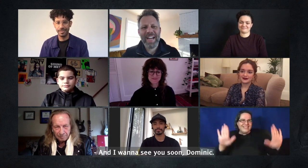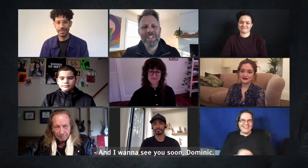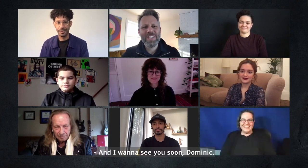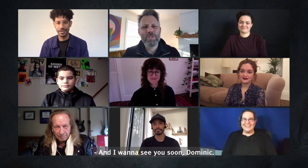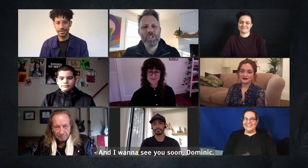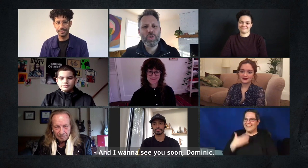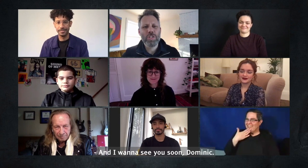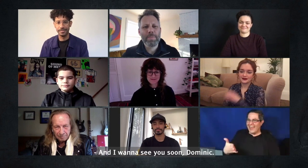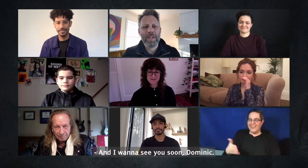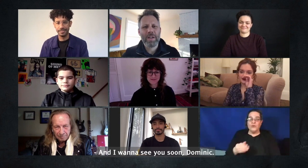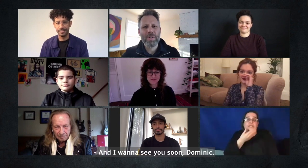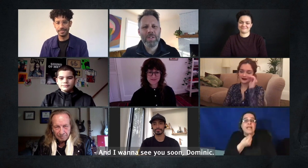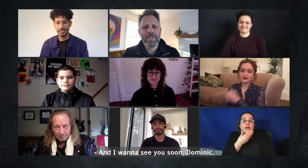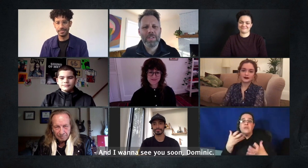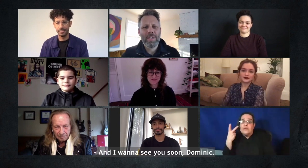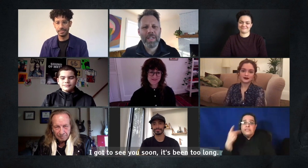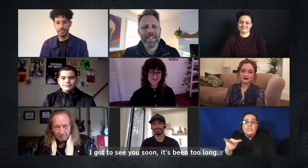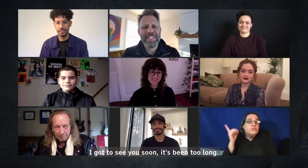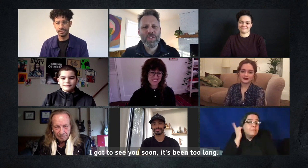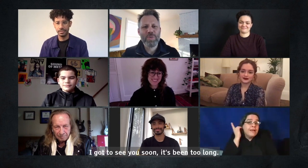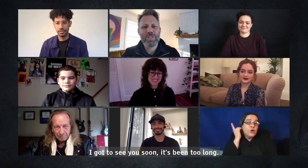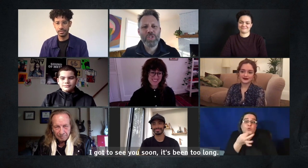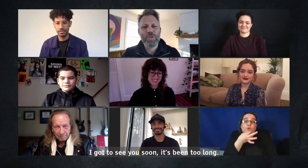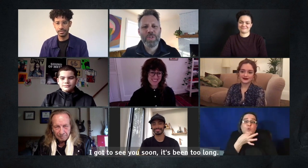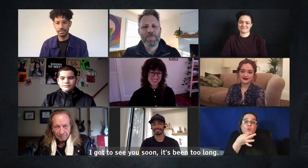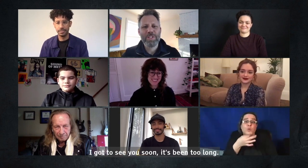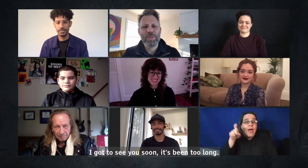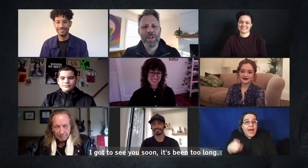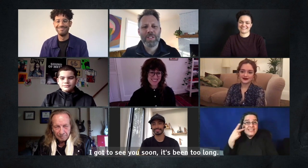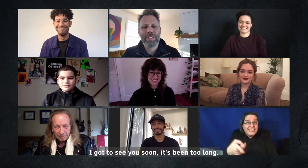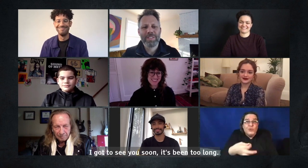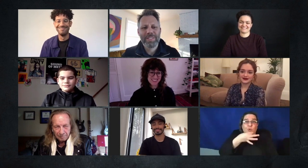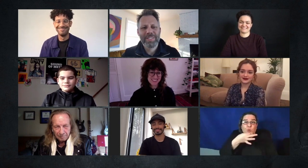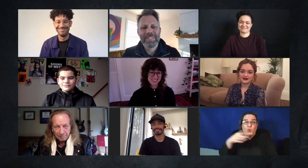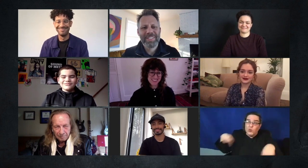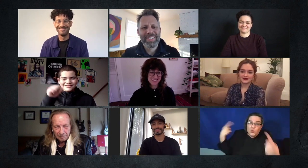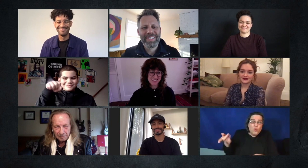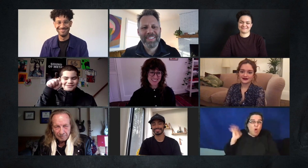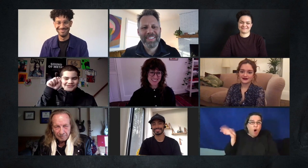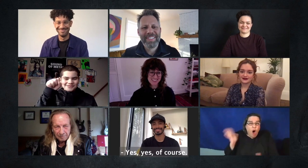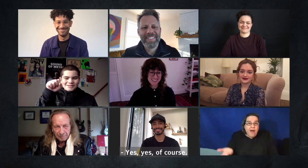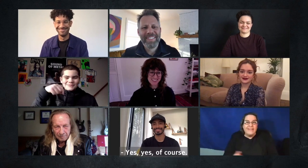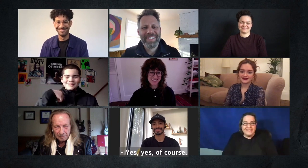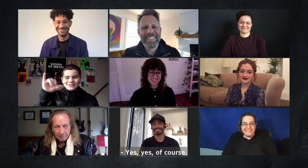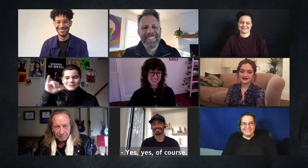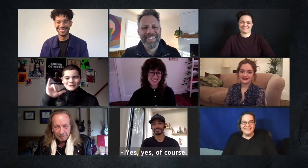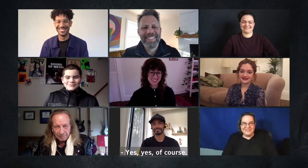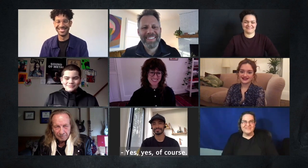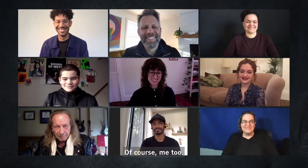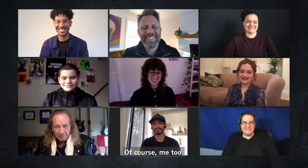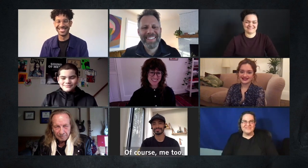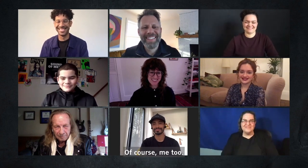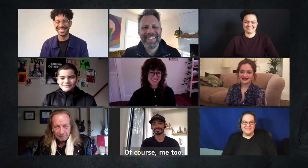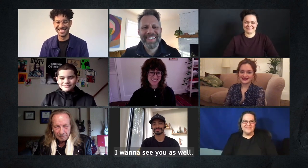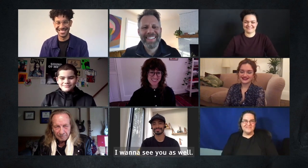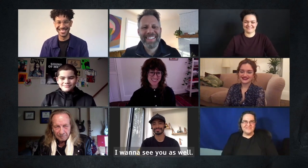And I want to see you soon, Domenico. I got to see you soon. It's been too long. Yes, yes, of course, of